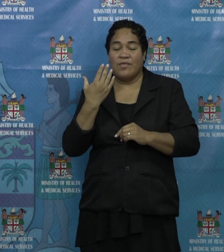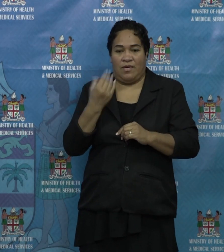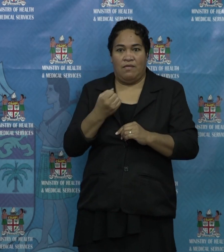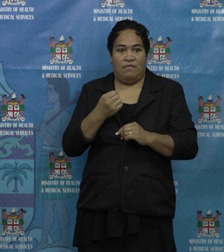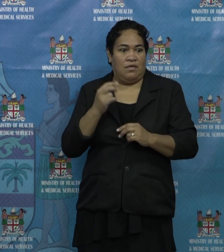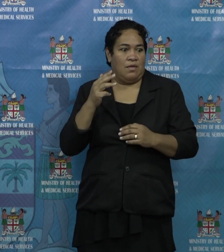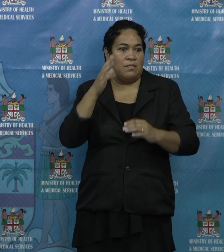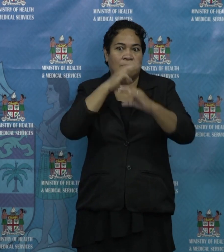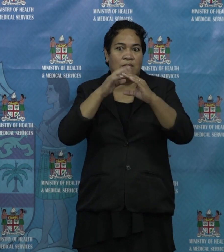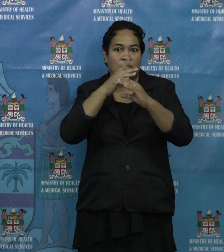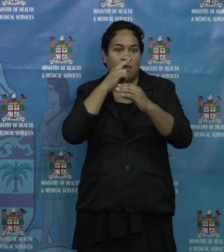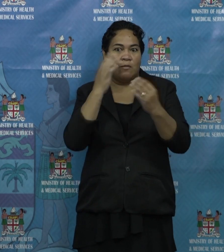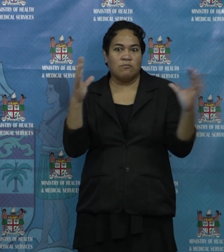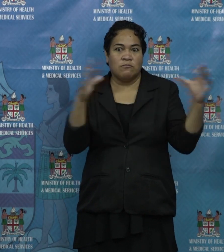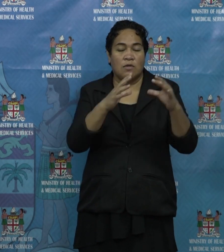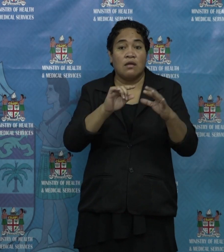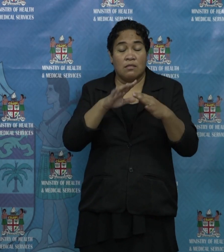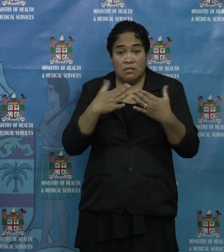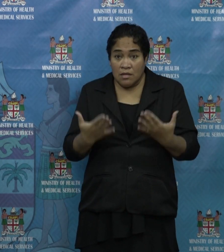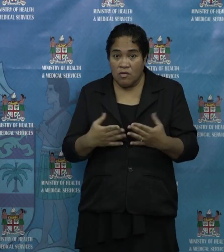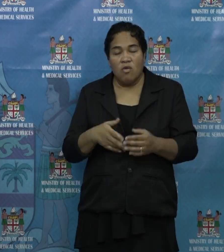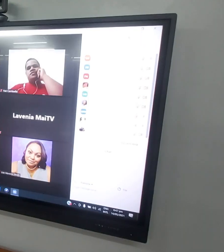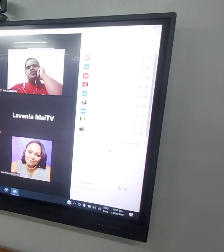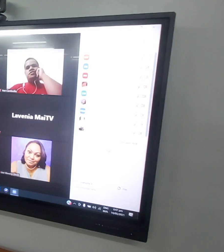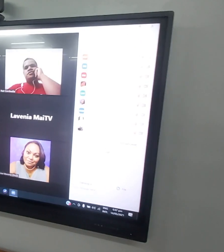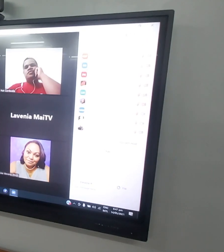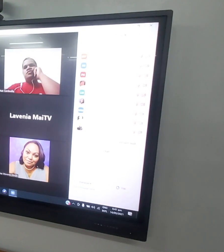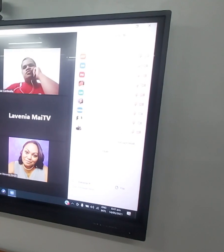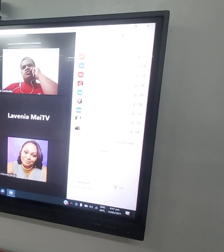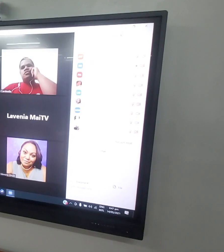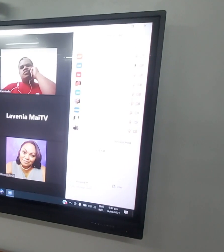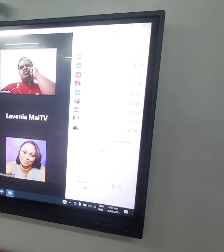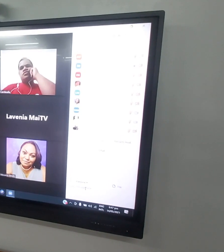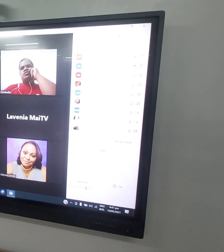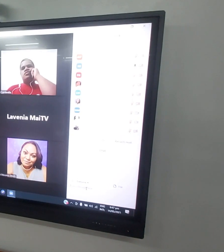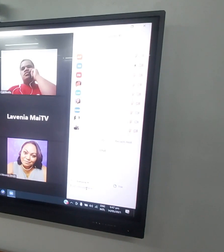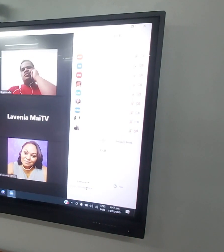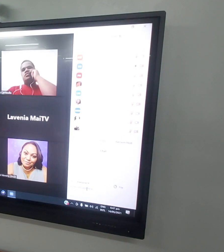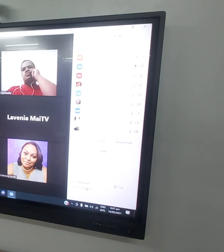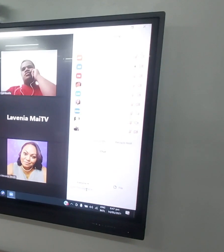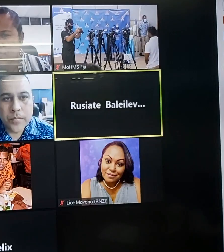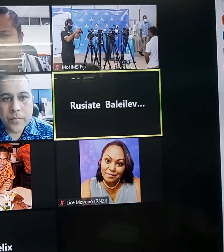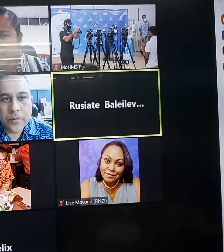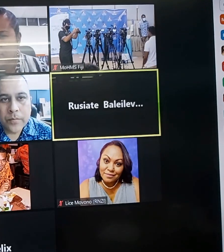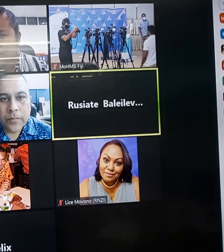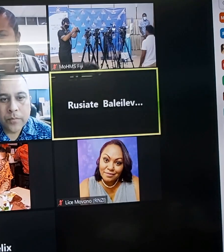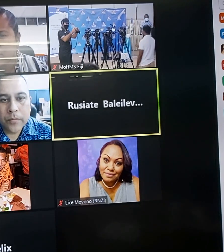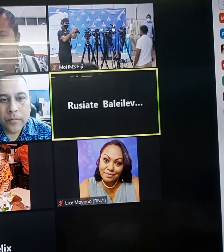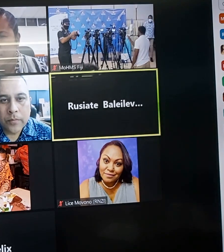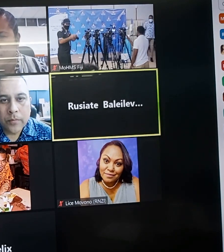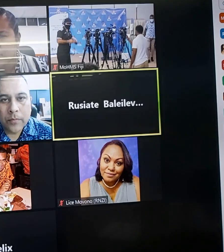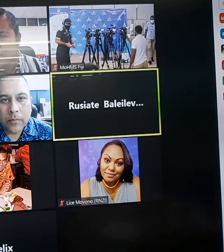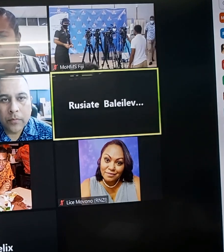me, and then there's a screen that is outside of the viewers' eyes that